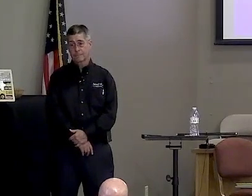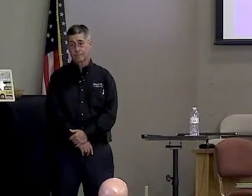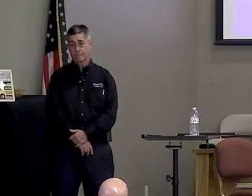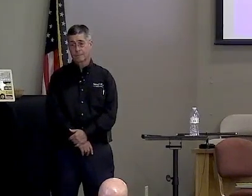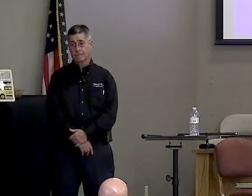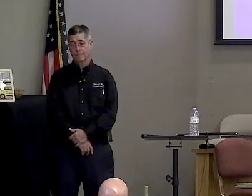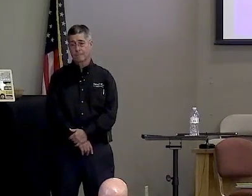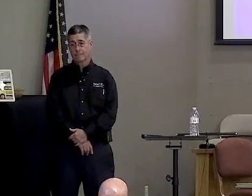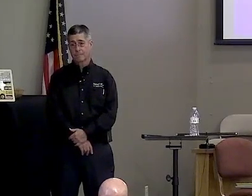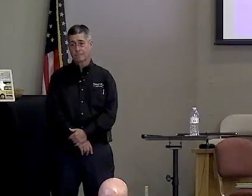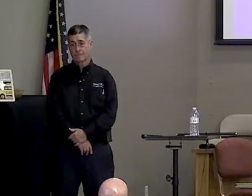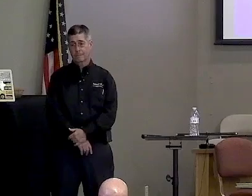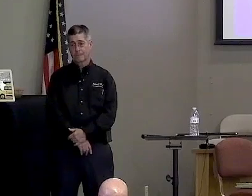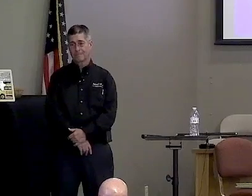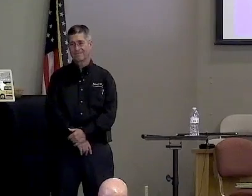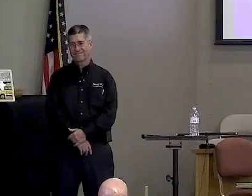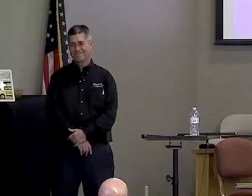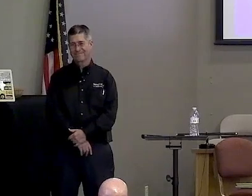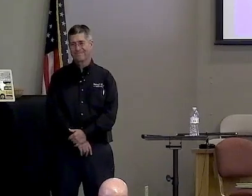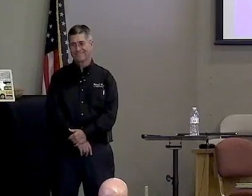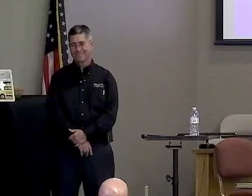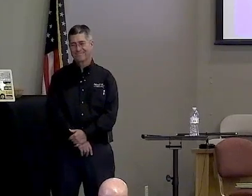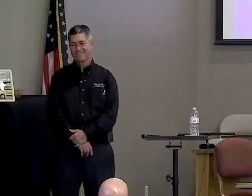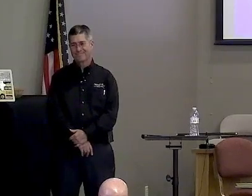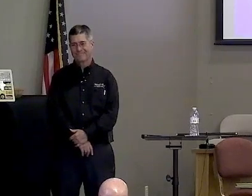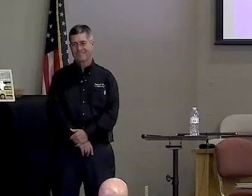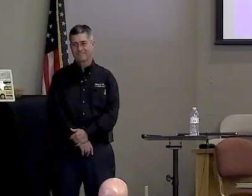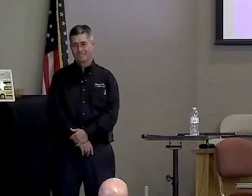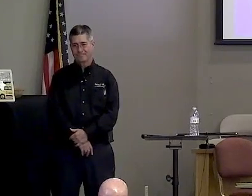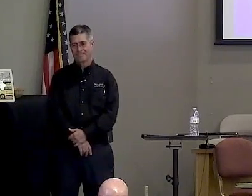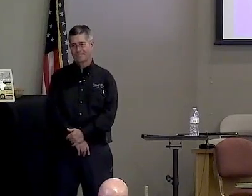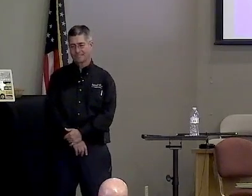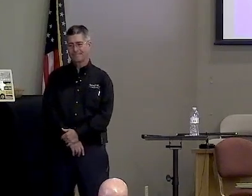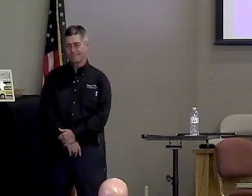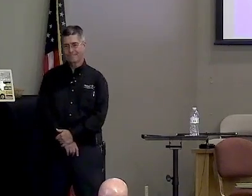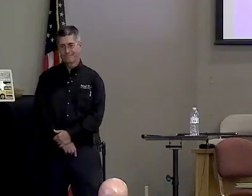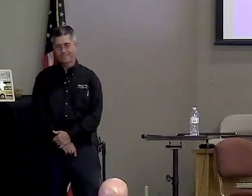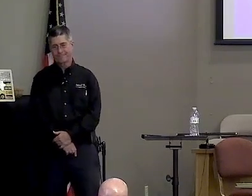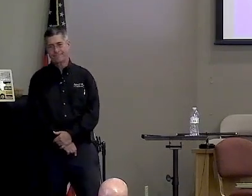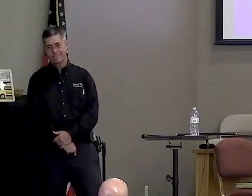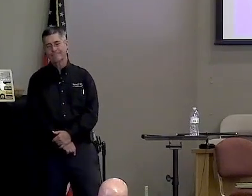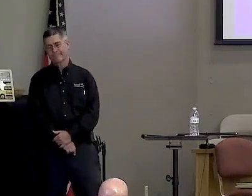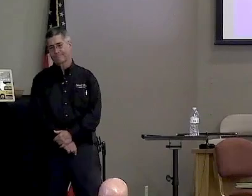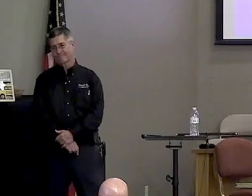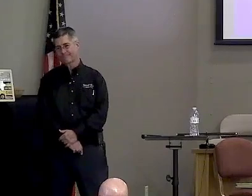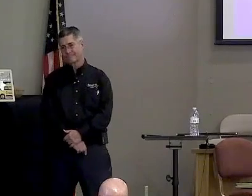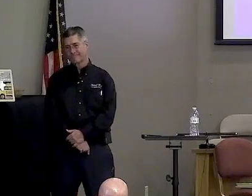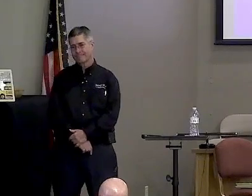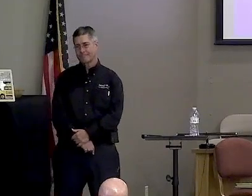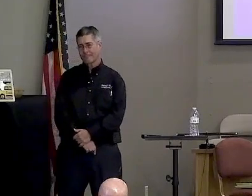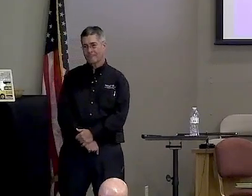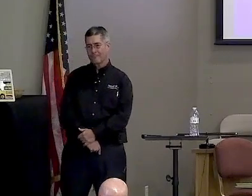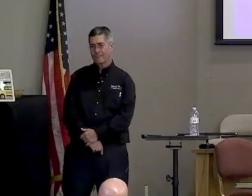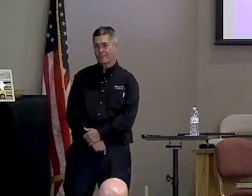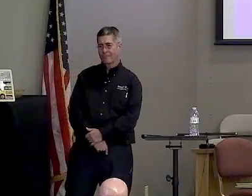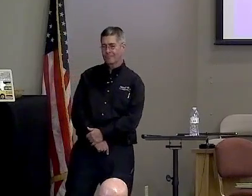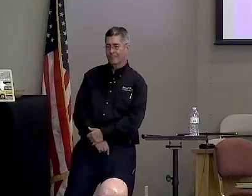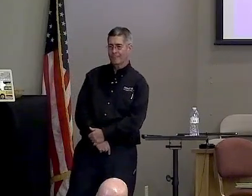I don't even know if it's me. I mean, it's like, I've heard it, I've seen it, but I don't know it. So, fortunately, that